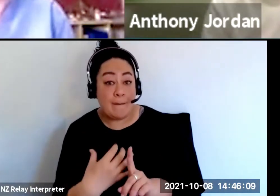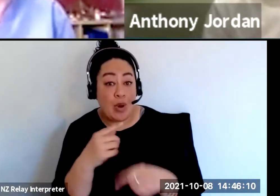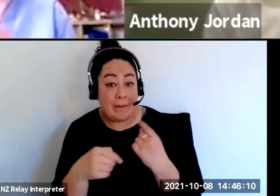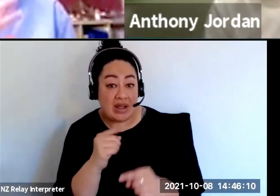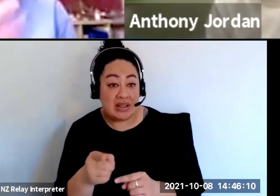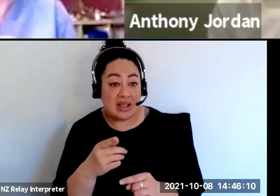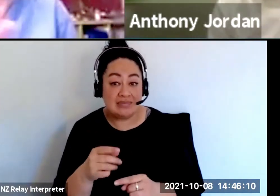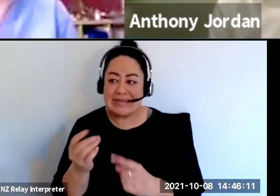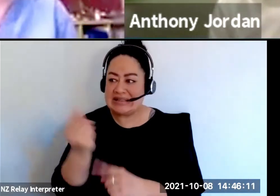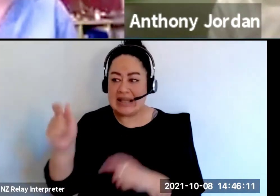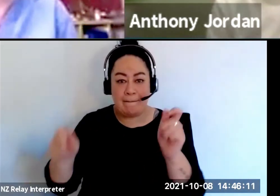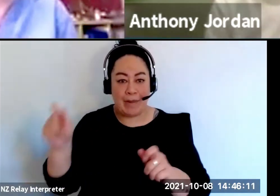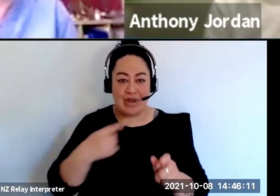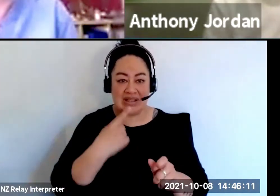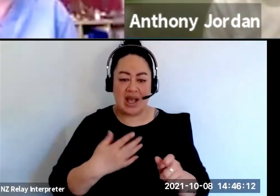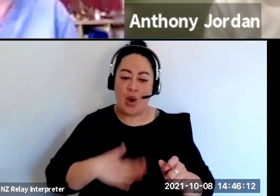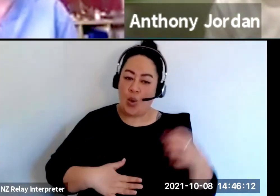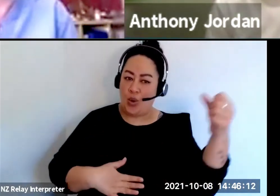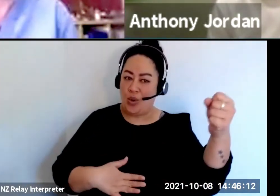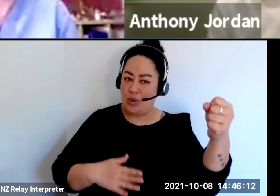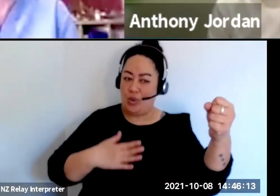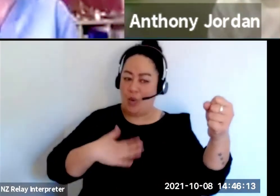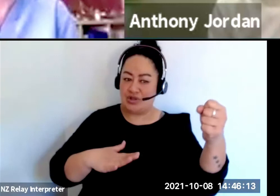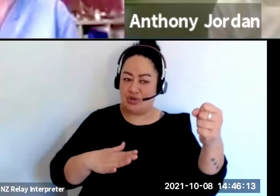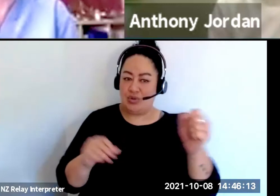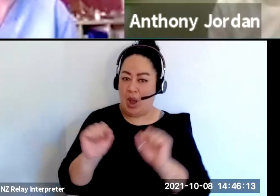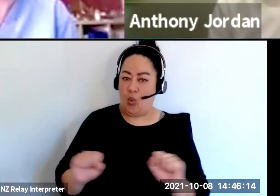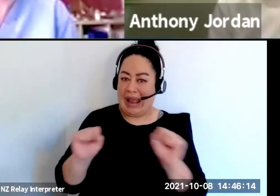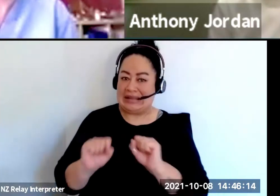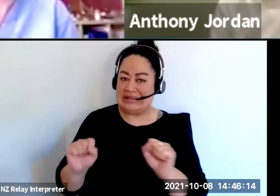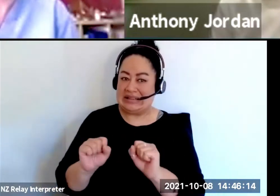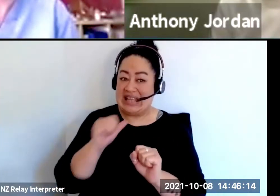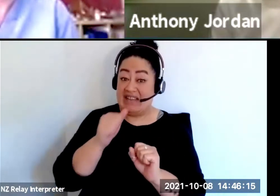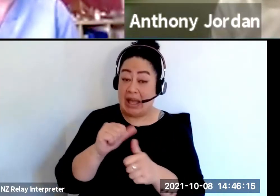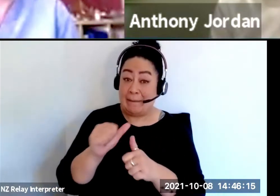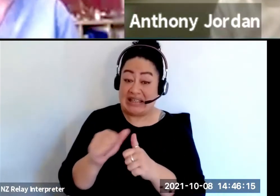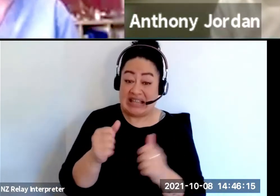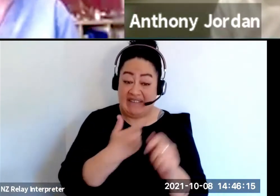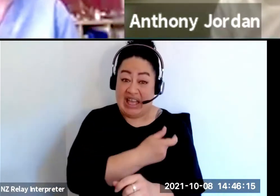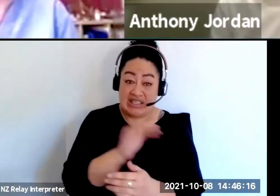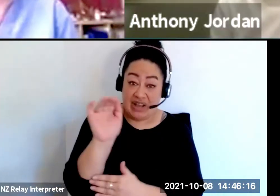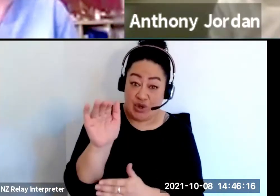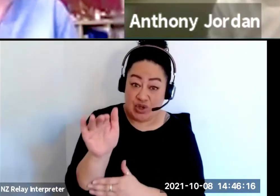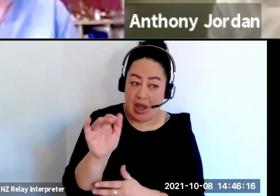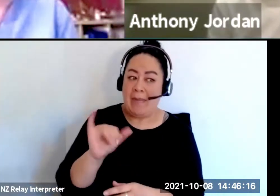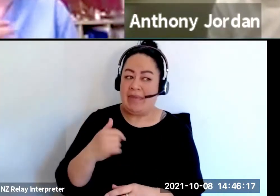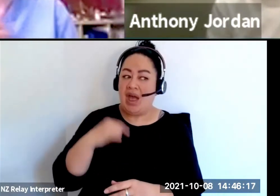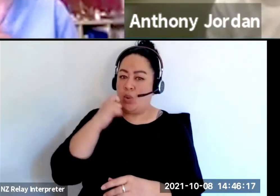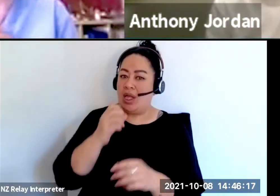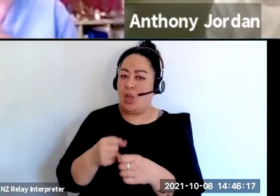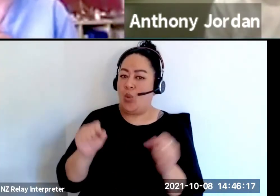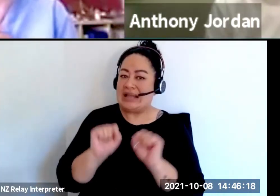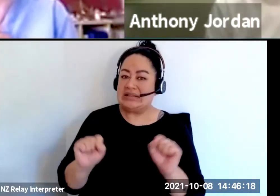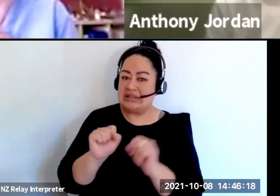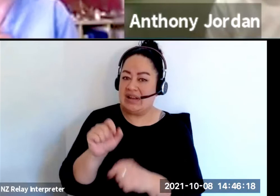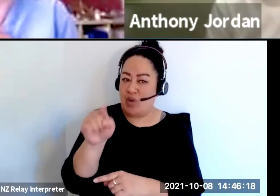the ones that might come, right? So if there is a better vaccine in the future, well, maybe I should wait for that one. My